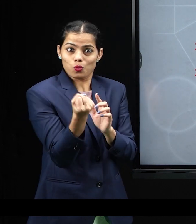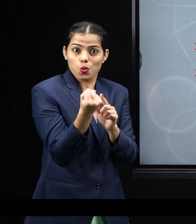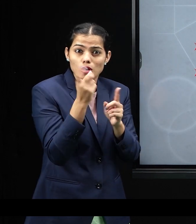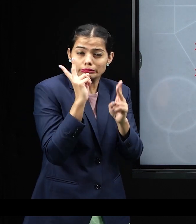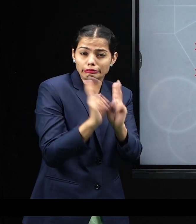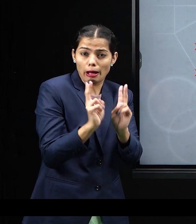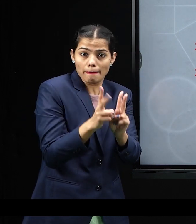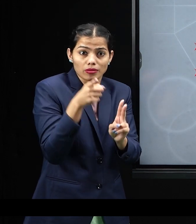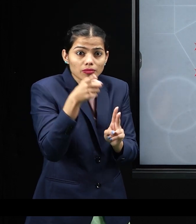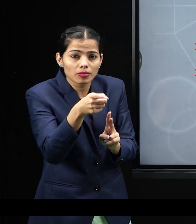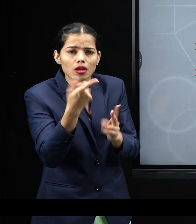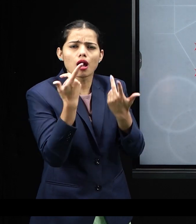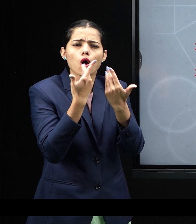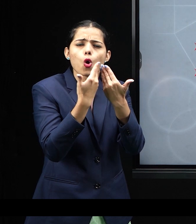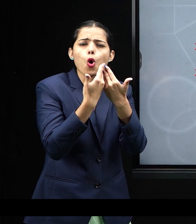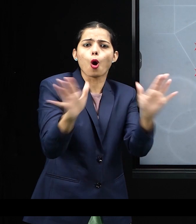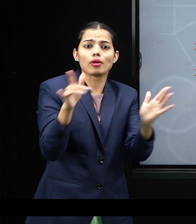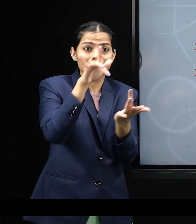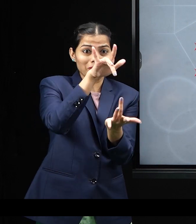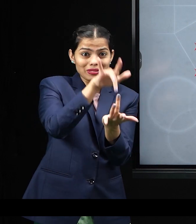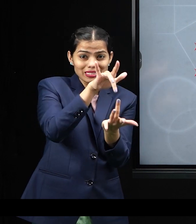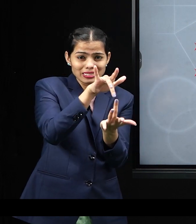between any pair of consecutive integers.